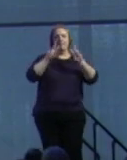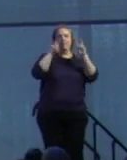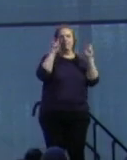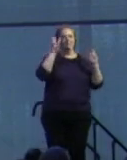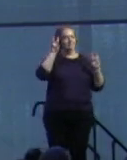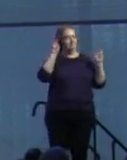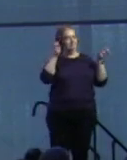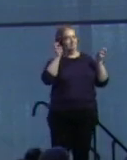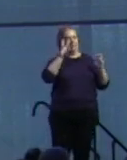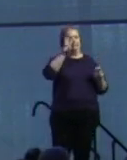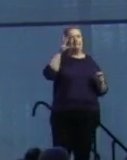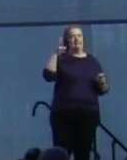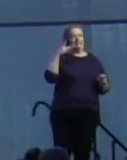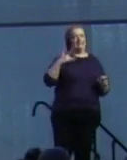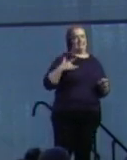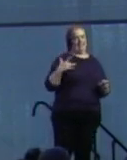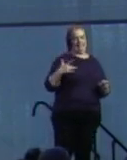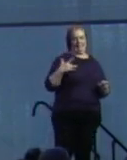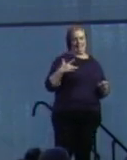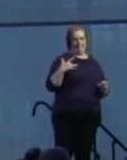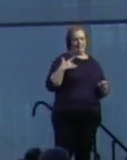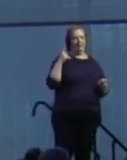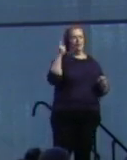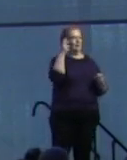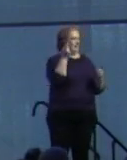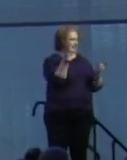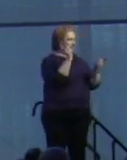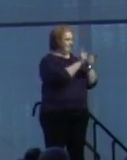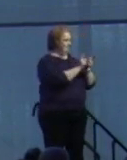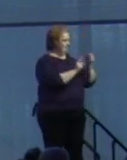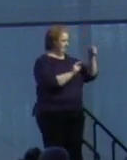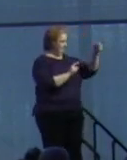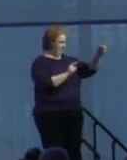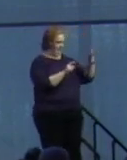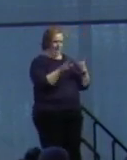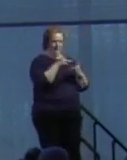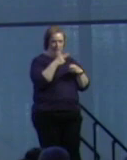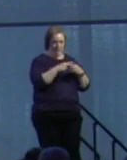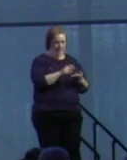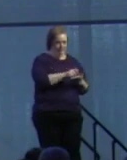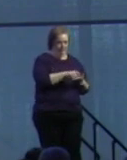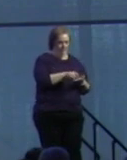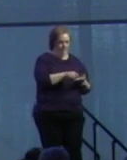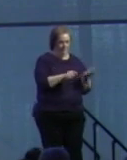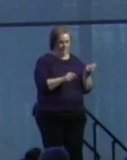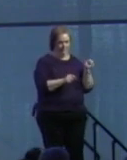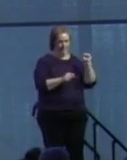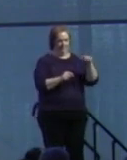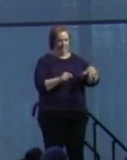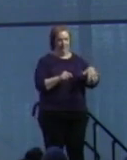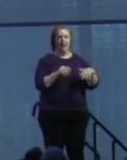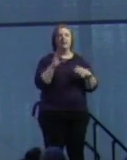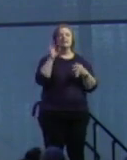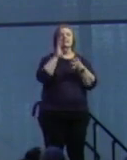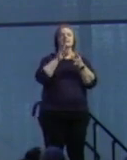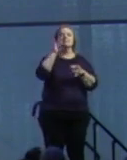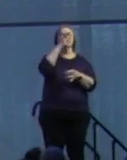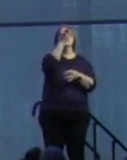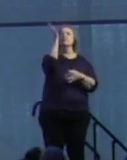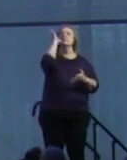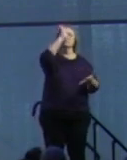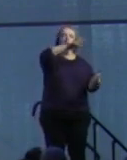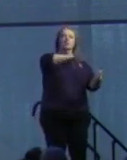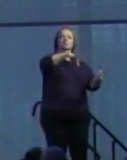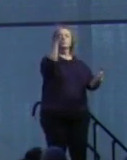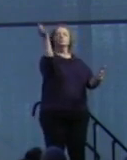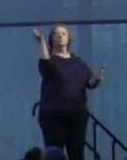Sense, you can visit our friends over here at the story booth, write your name on a little ticket, and the spirits will choose. We do